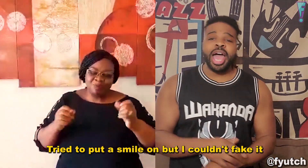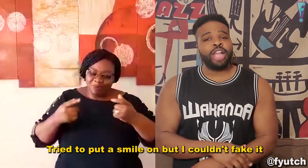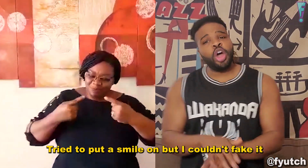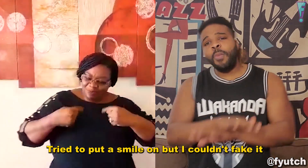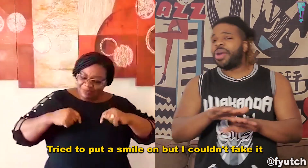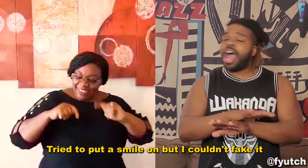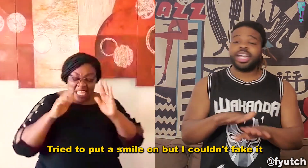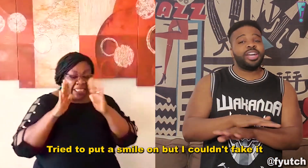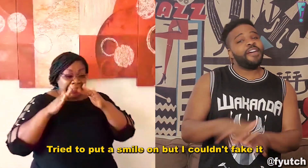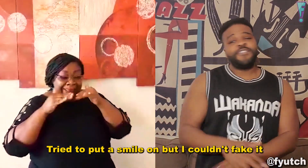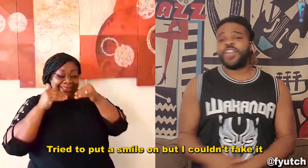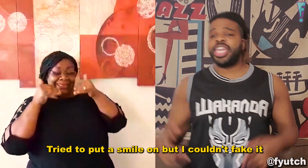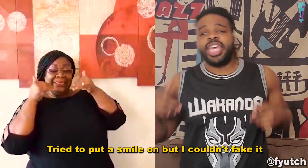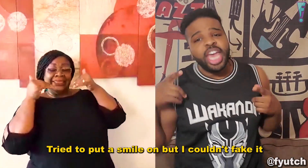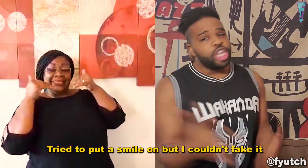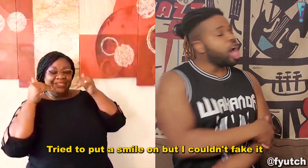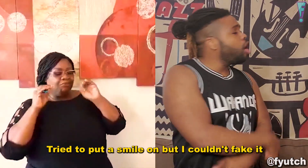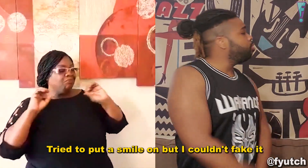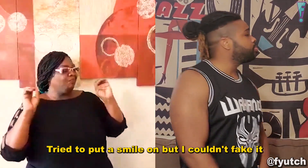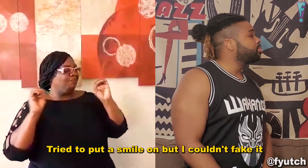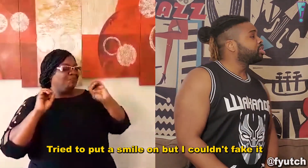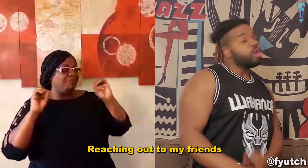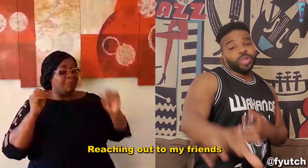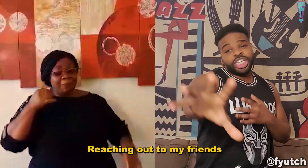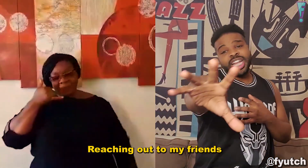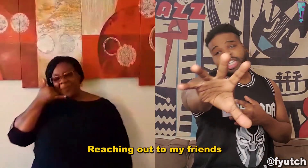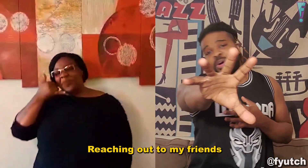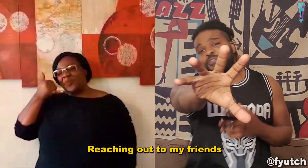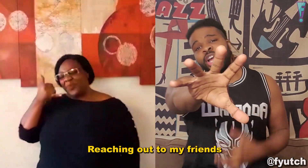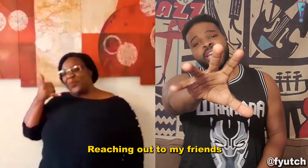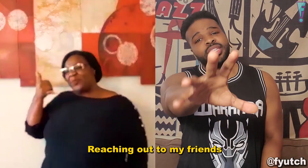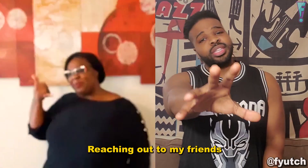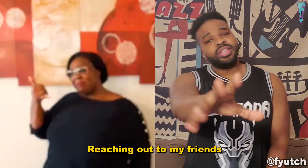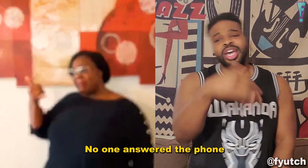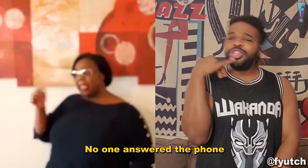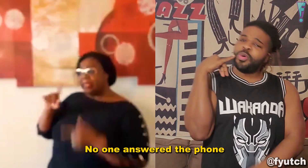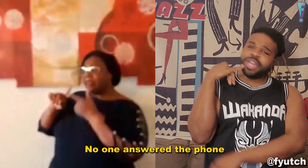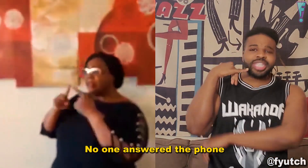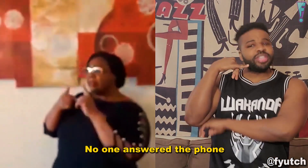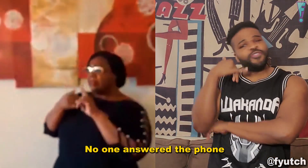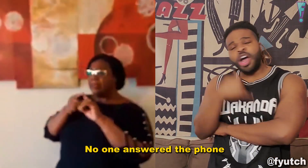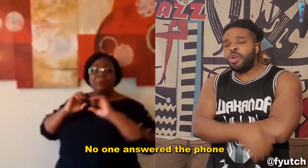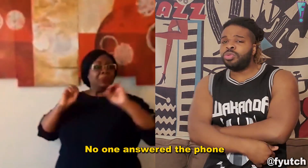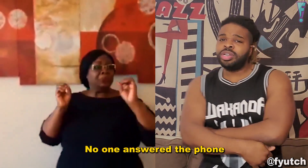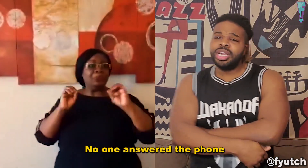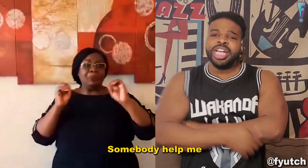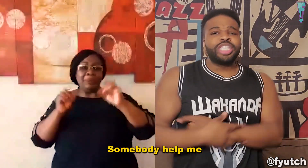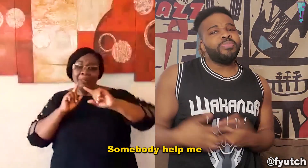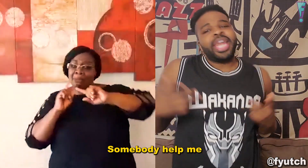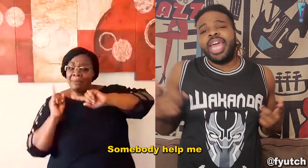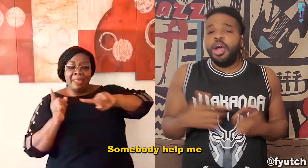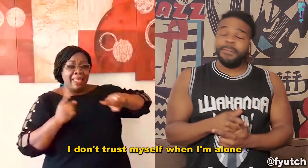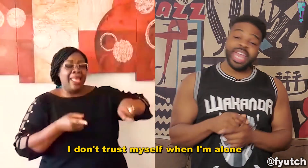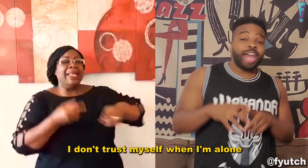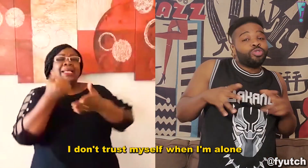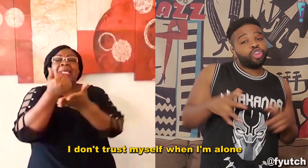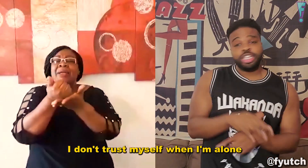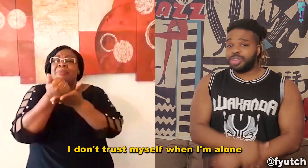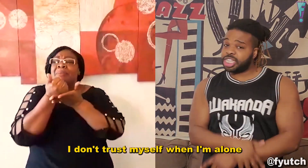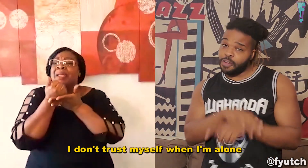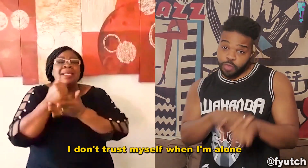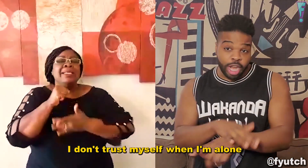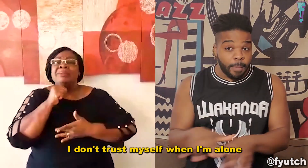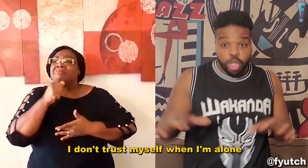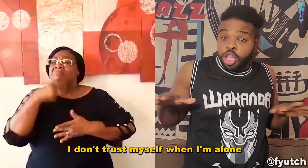a smile on, but I couldn't fake it, no. Reaching out to my friends, no one answers the phone. Somebody help me, I don't